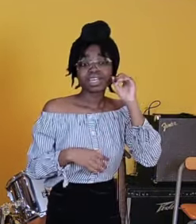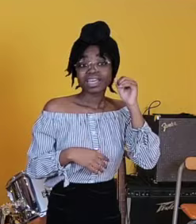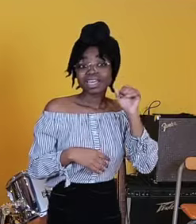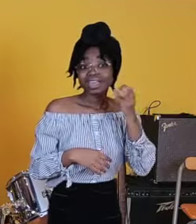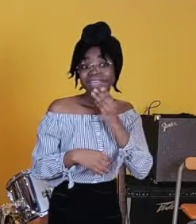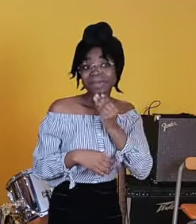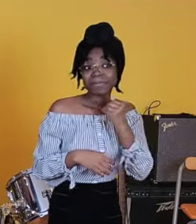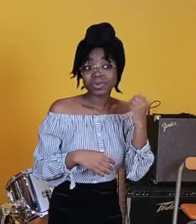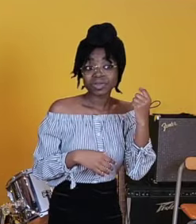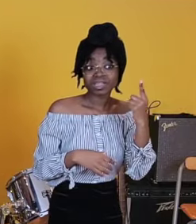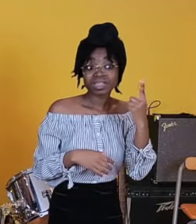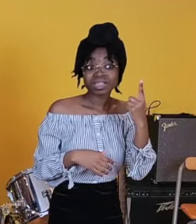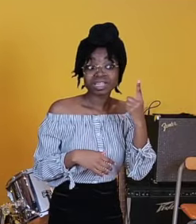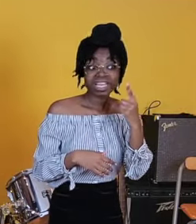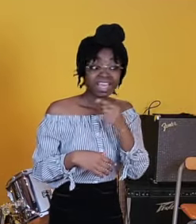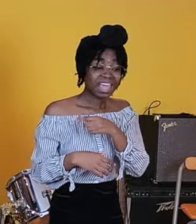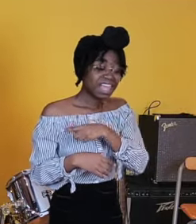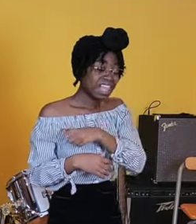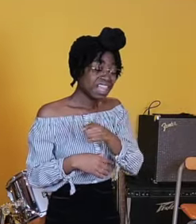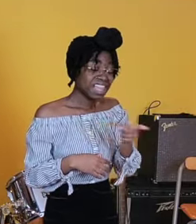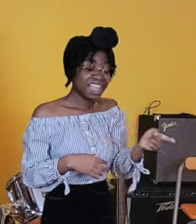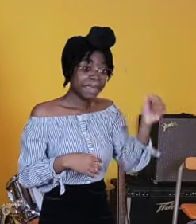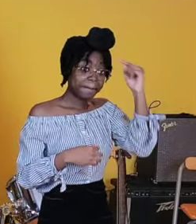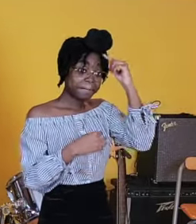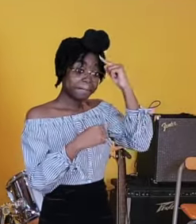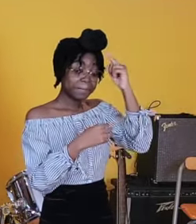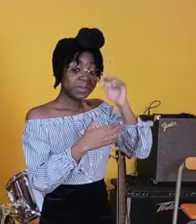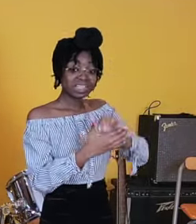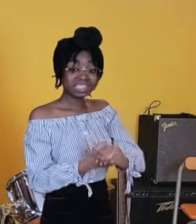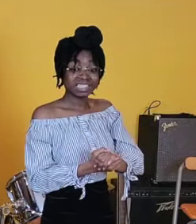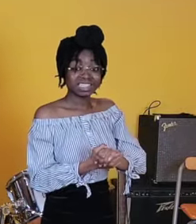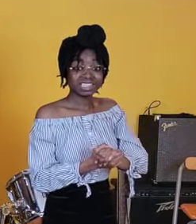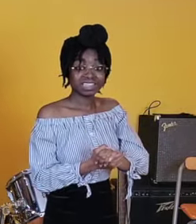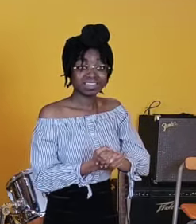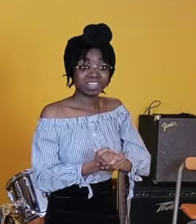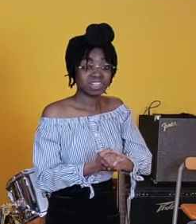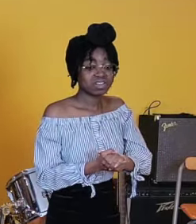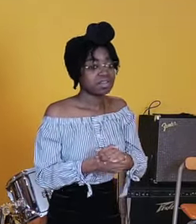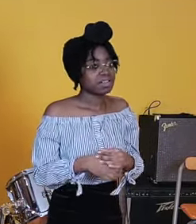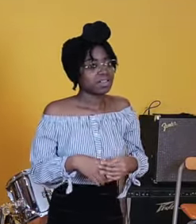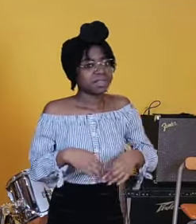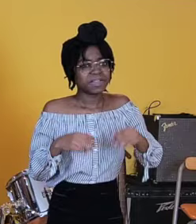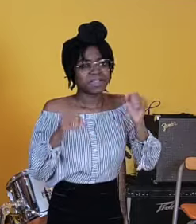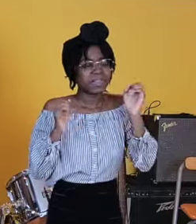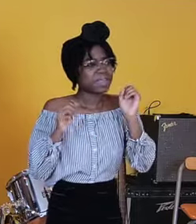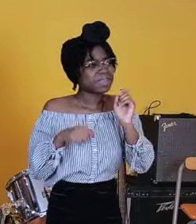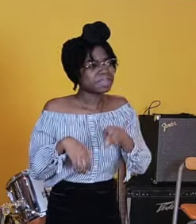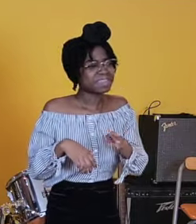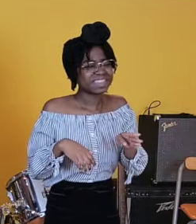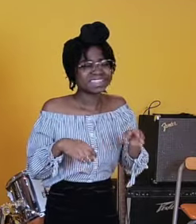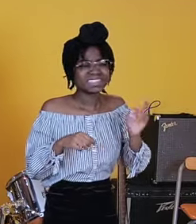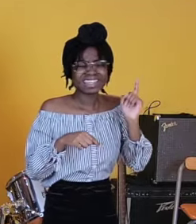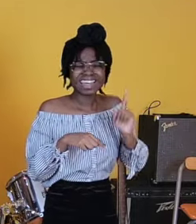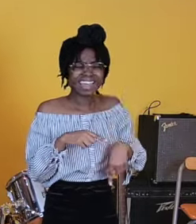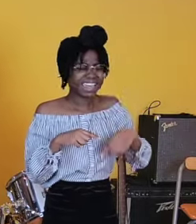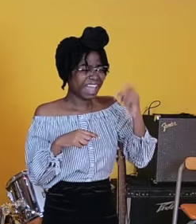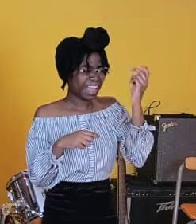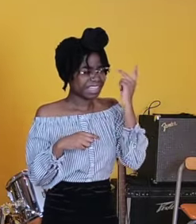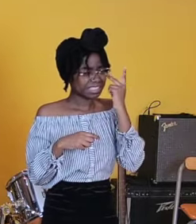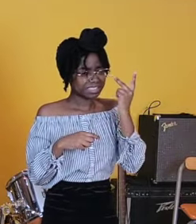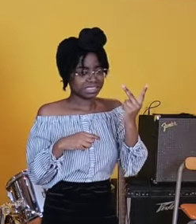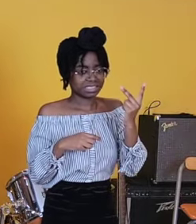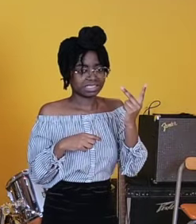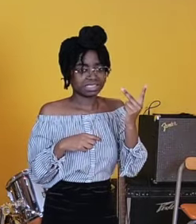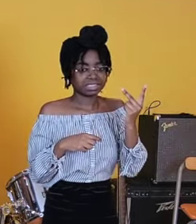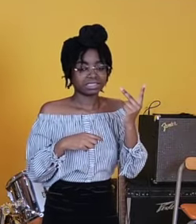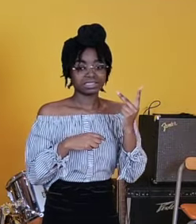they believed the unseen. And you and I, this morning as we come to church, we believe the unseen because we know that